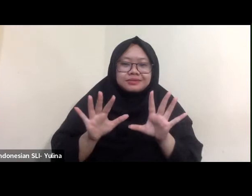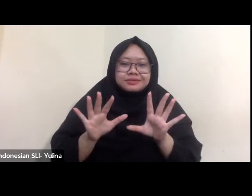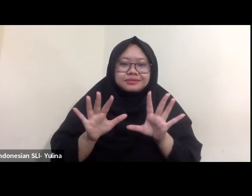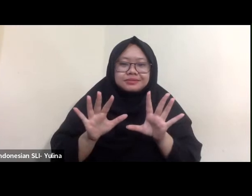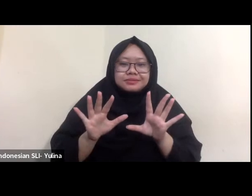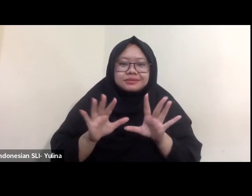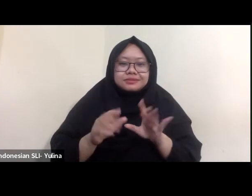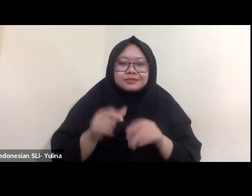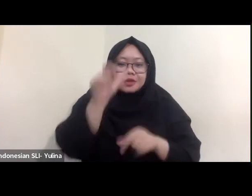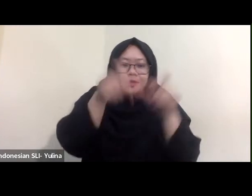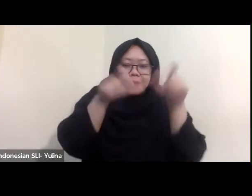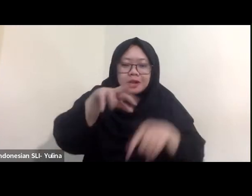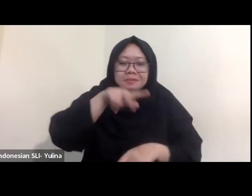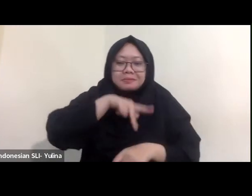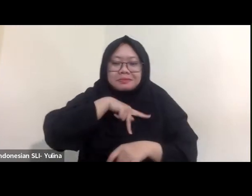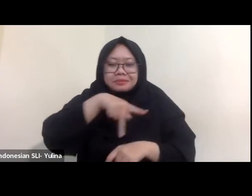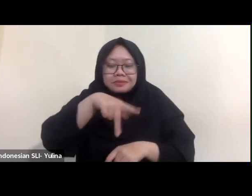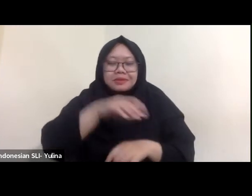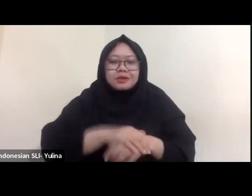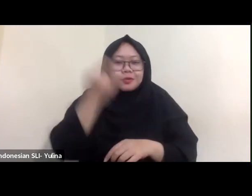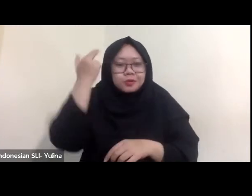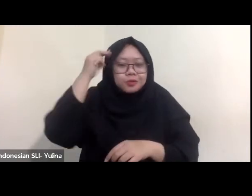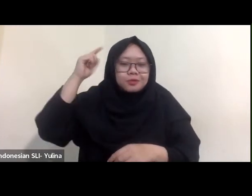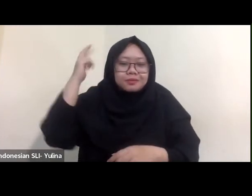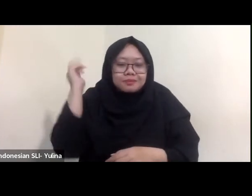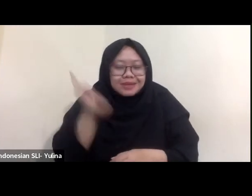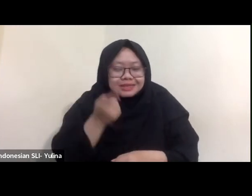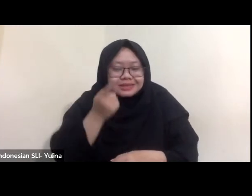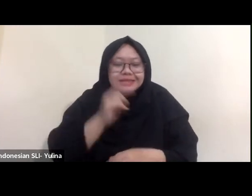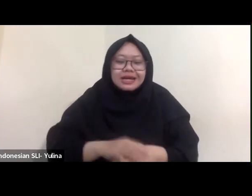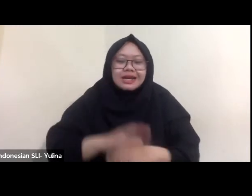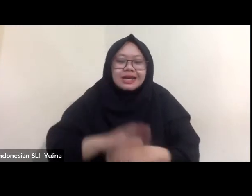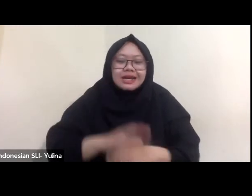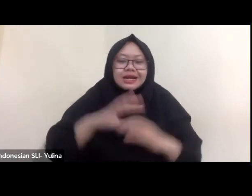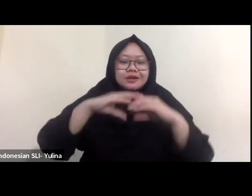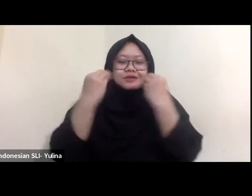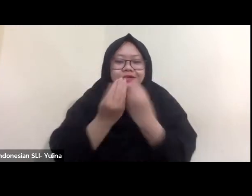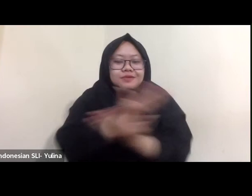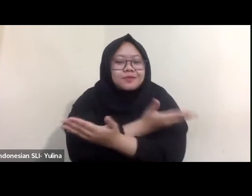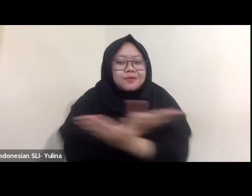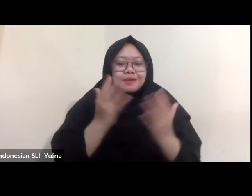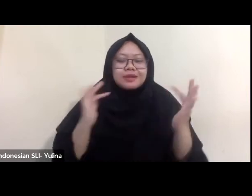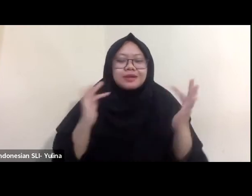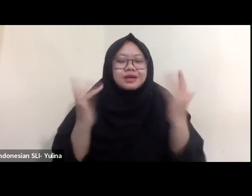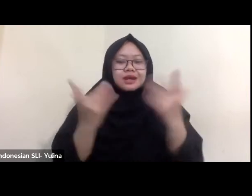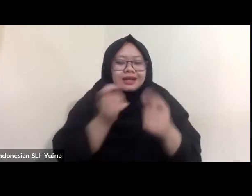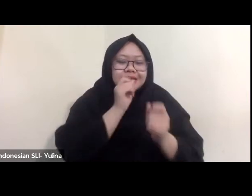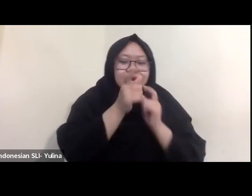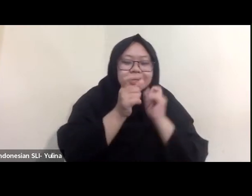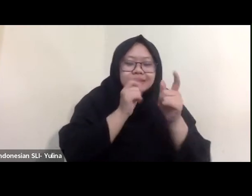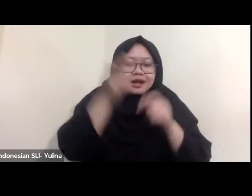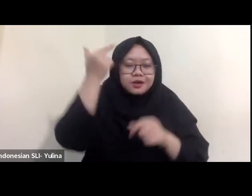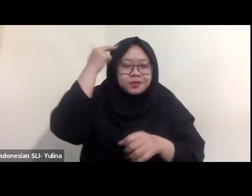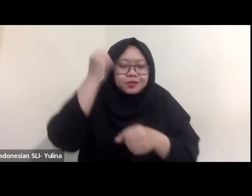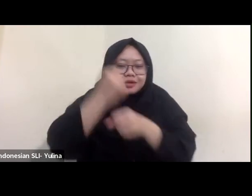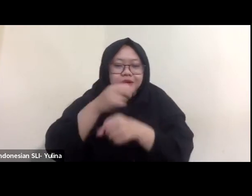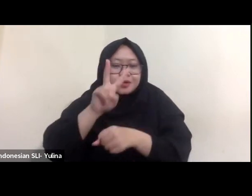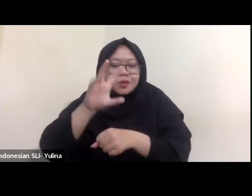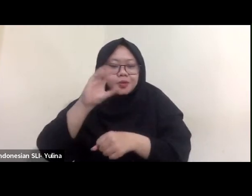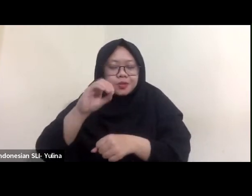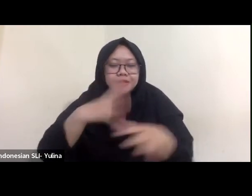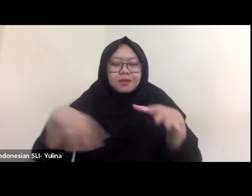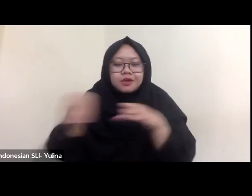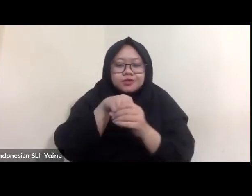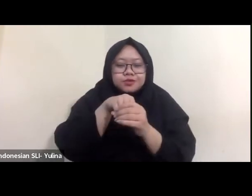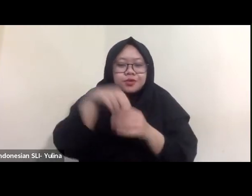voice in the G20 agendas, including in accessing and getting a quality